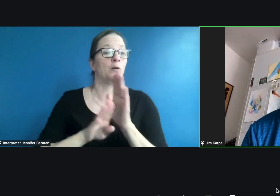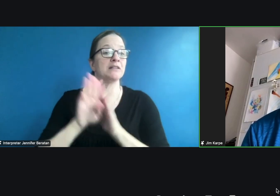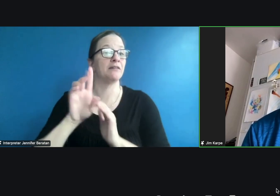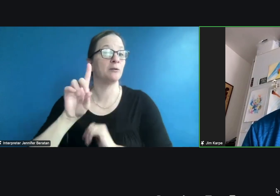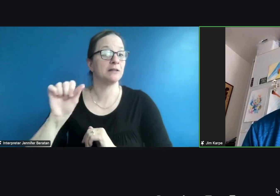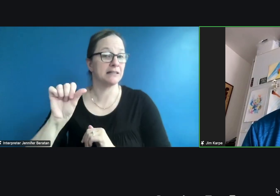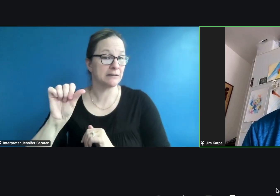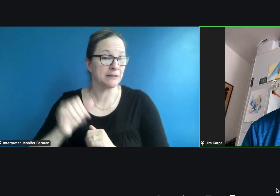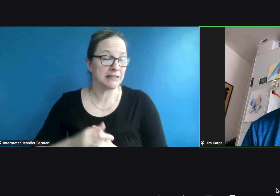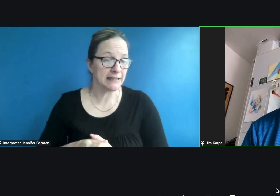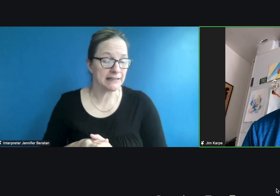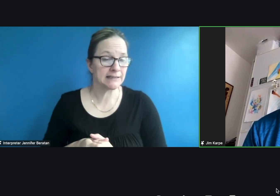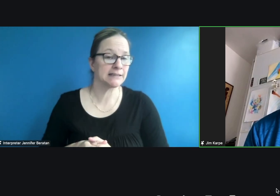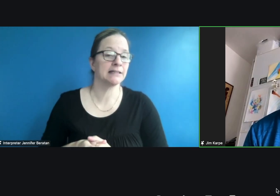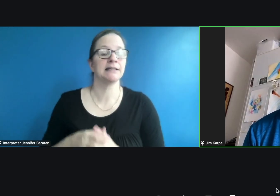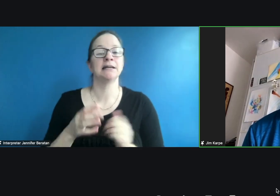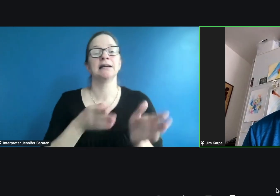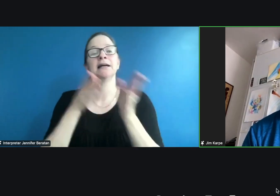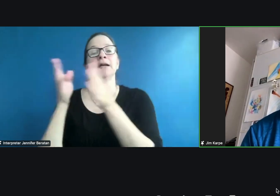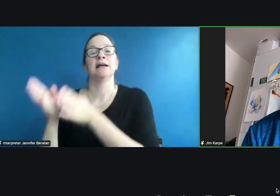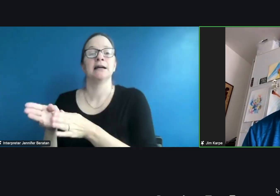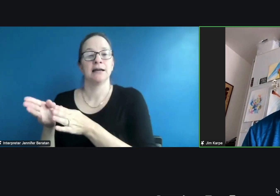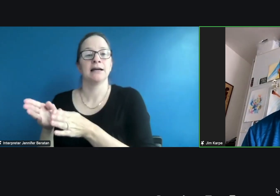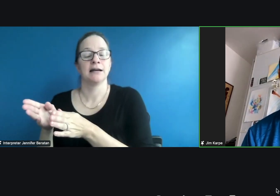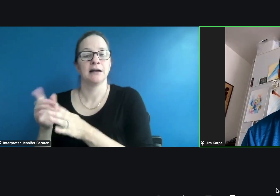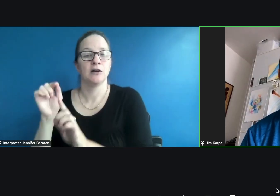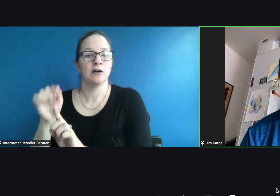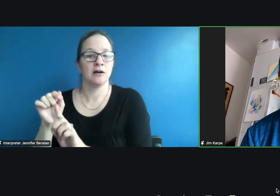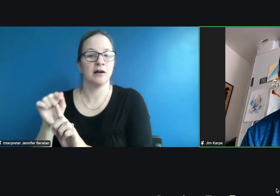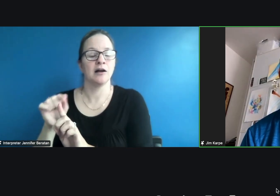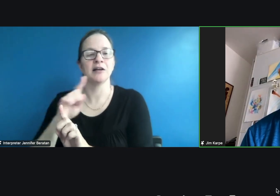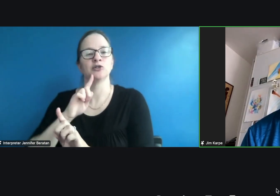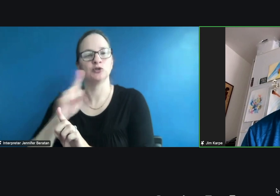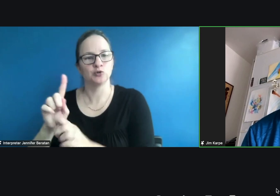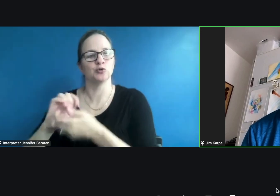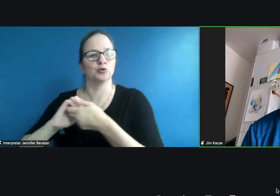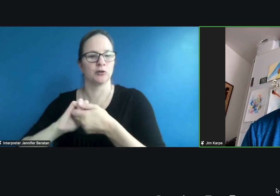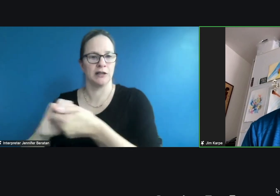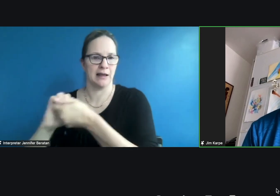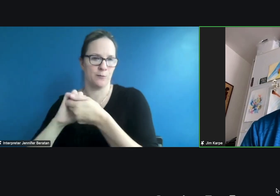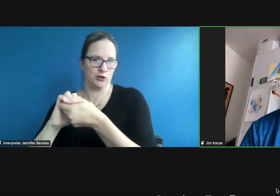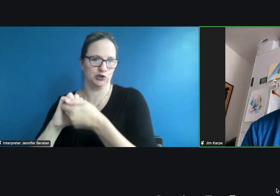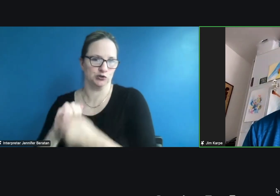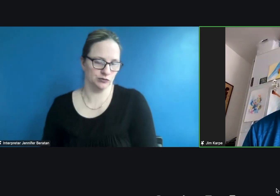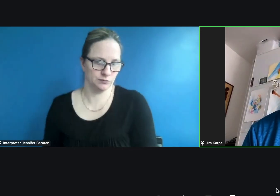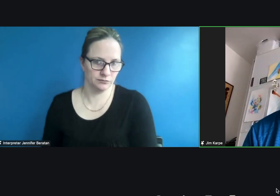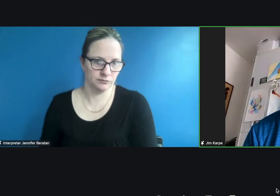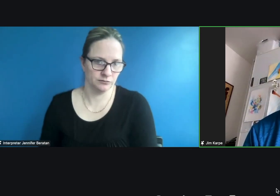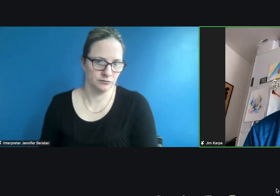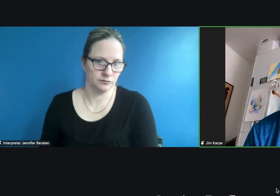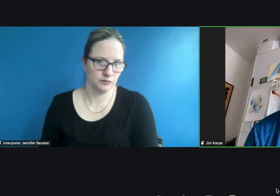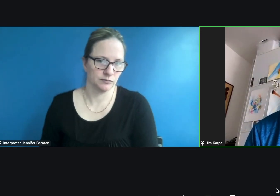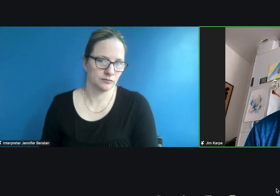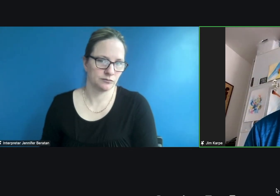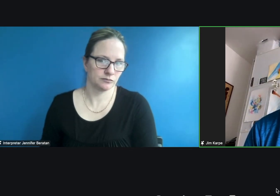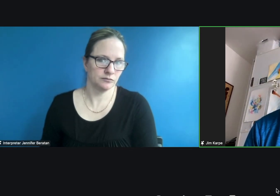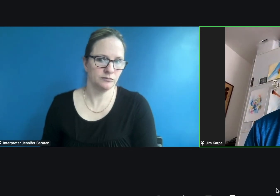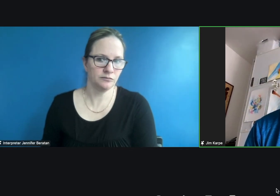developmental disabilities, and the other is true collaboration. So